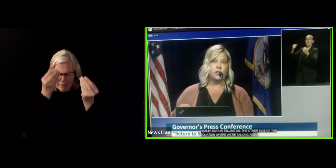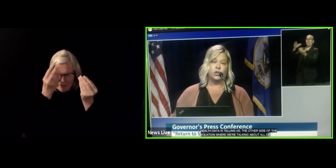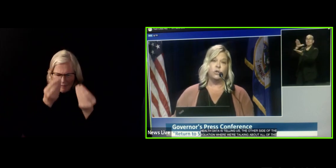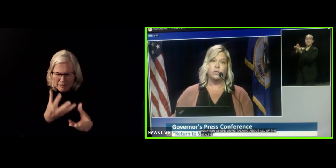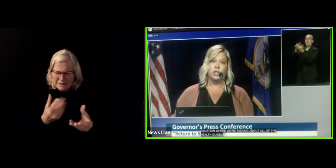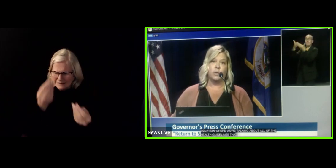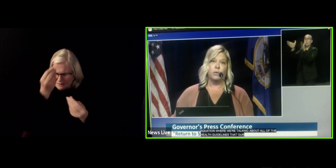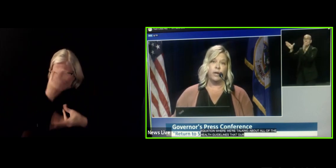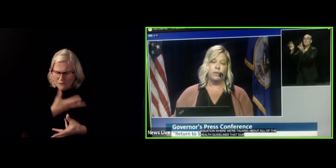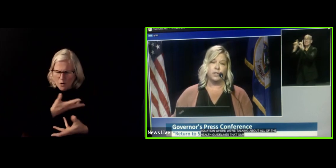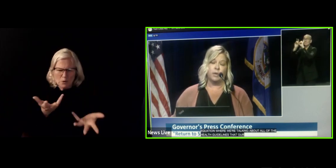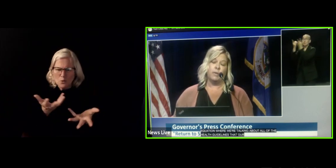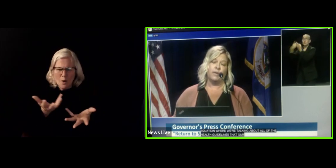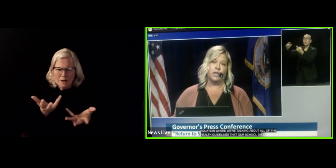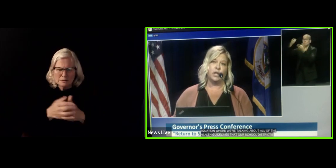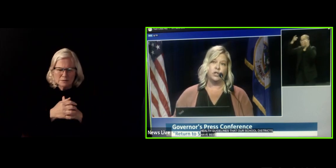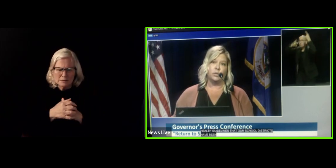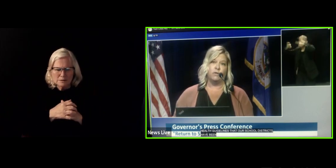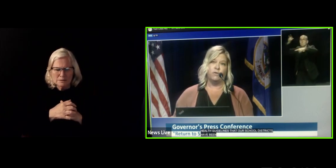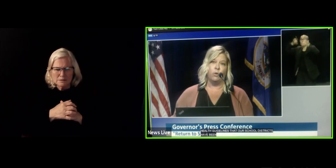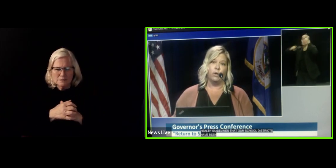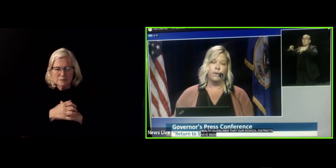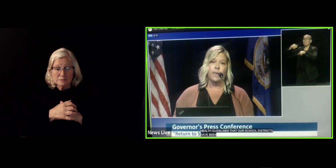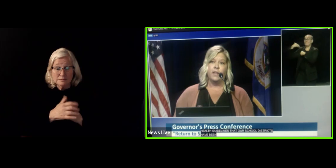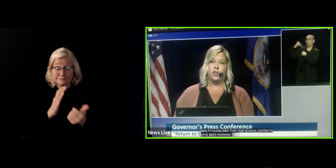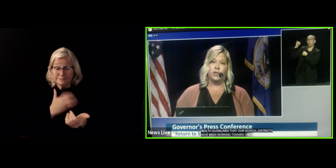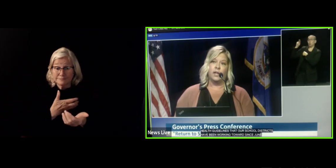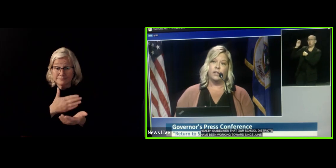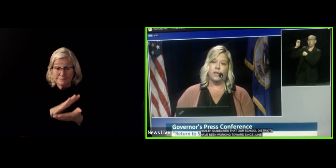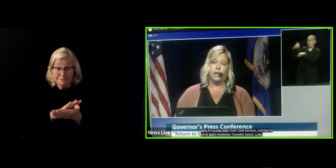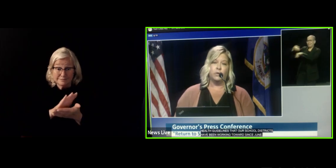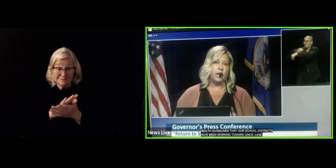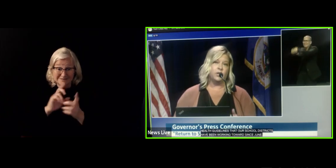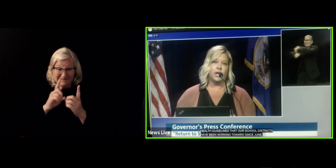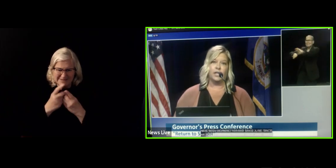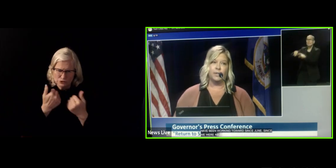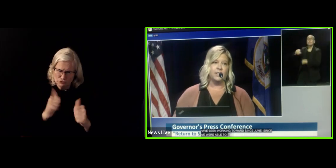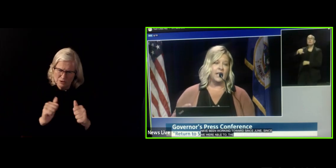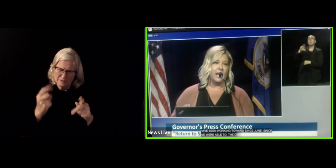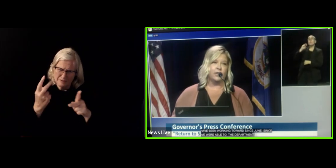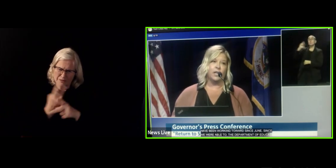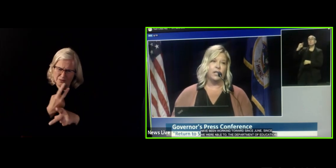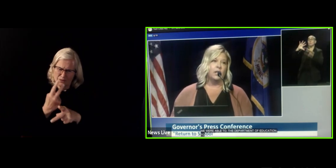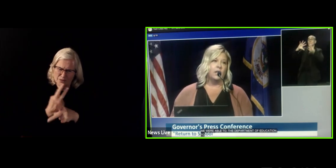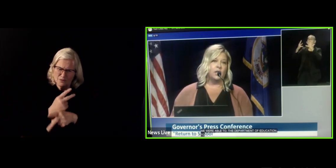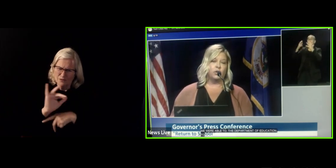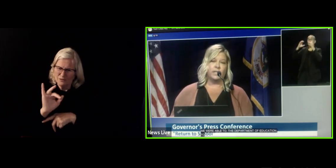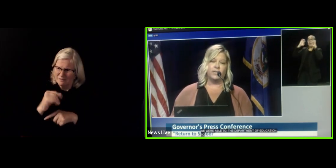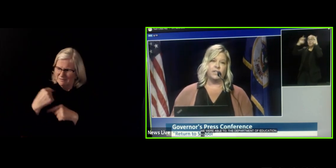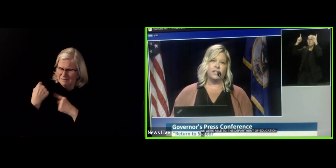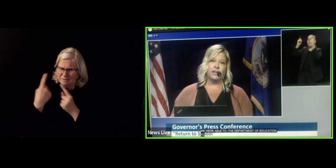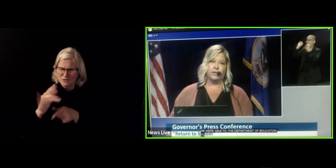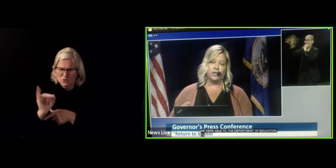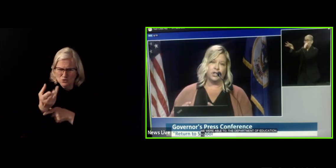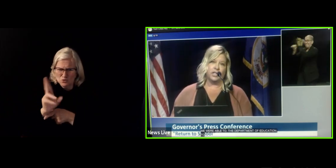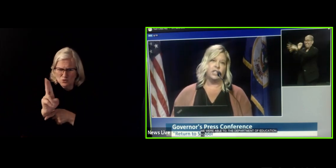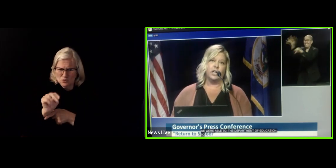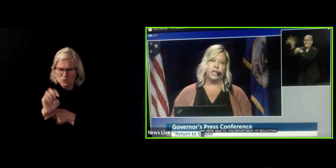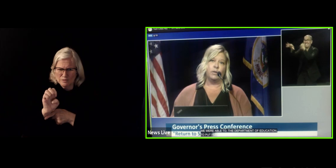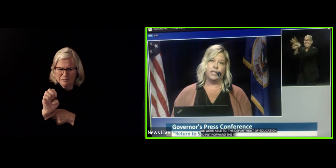since June, since we were able as Department of Education to put forward the 100-page documents laying out the 3 different scenarios